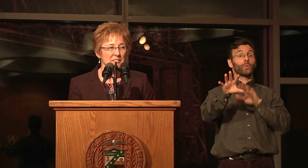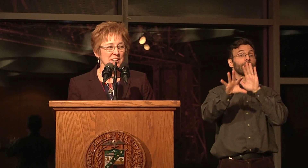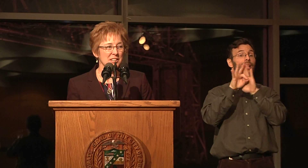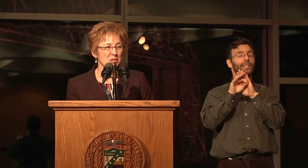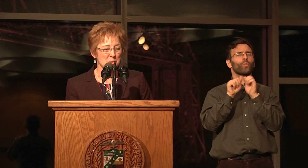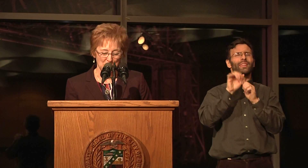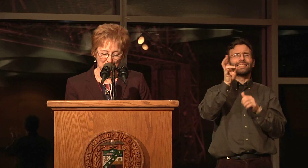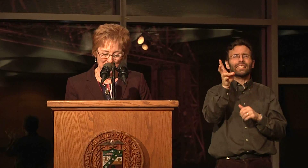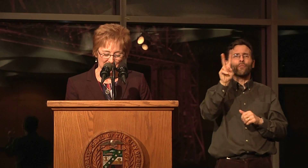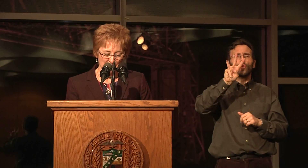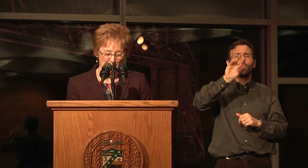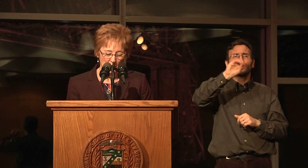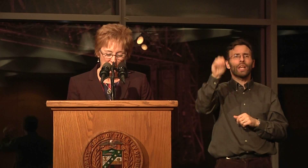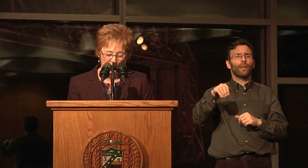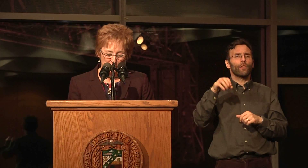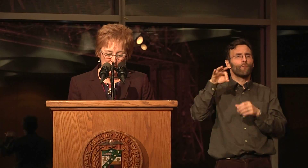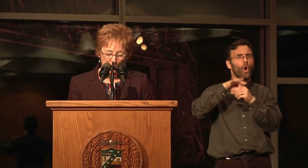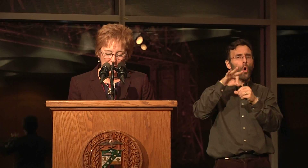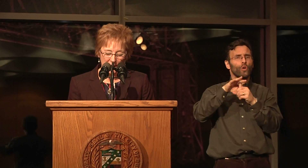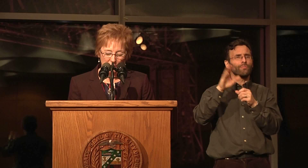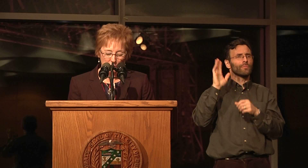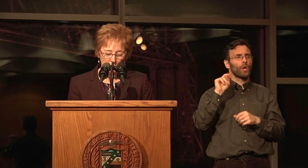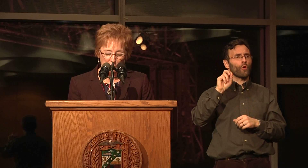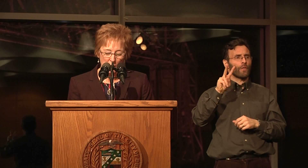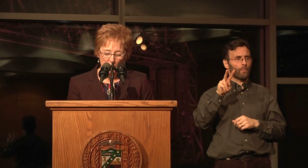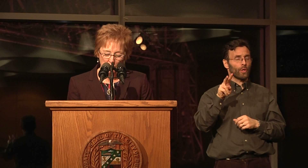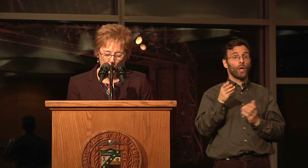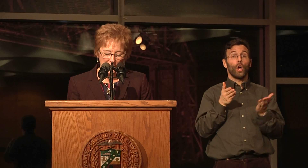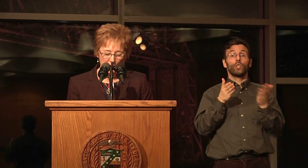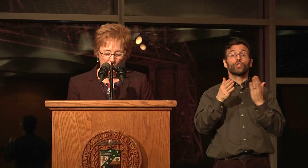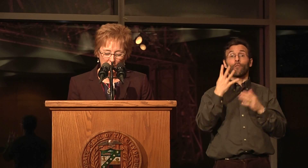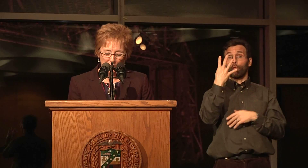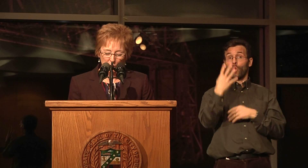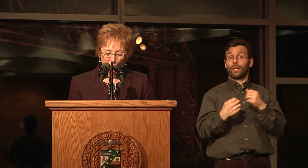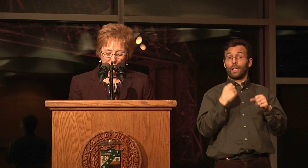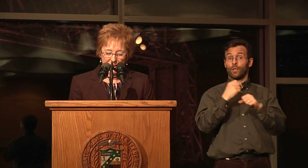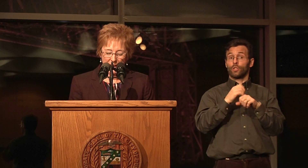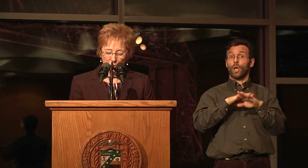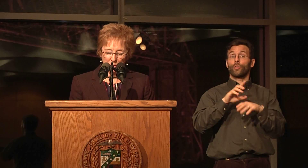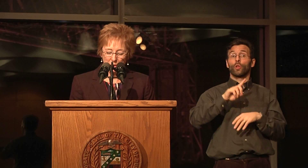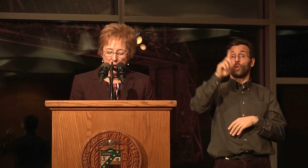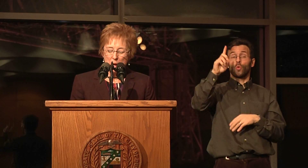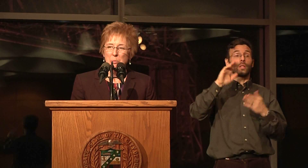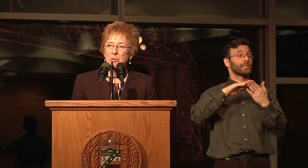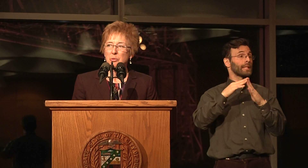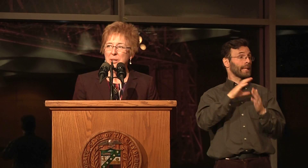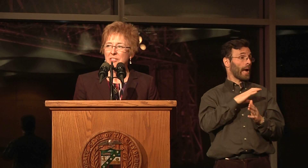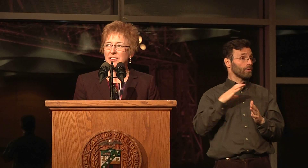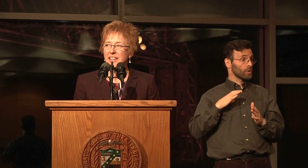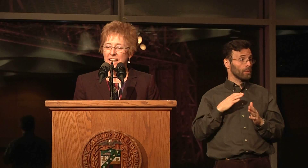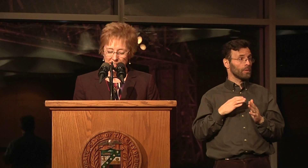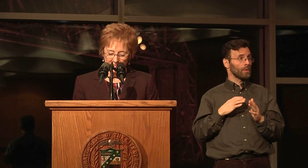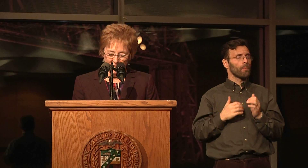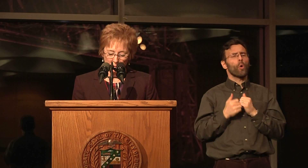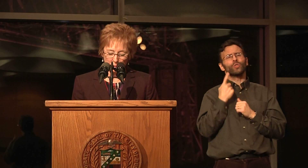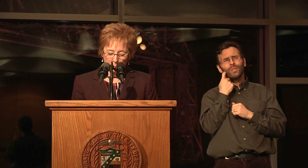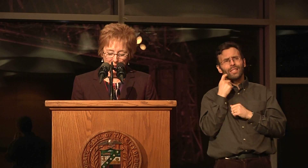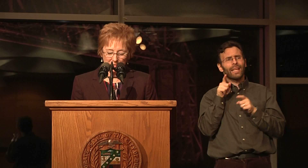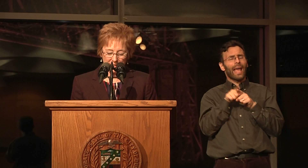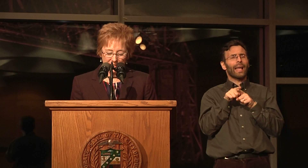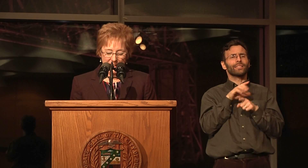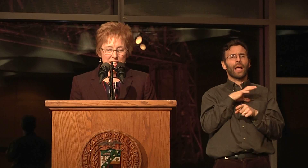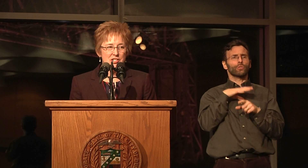with 72% of the vote in November and has served 4 years on the Duluth City Council, most recently as